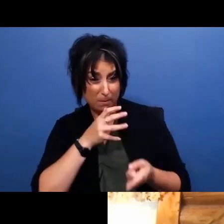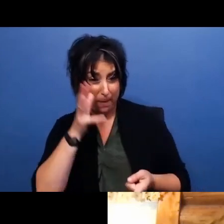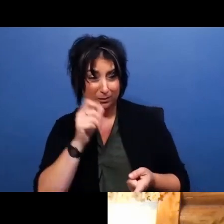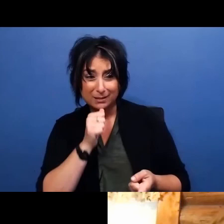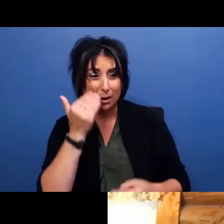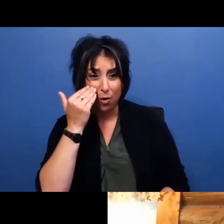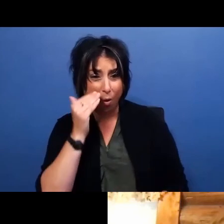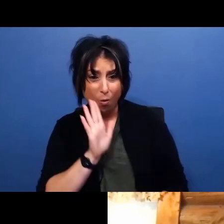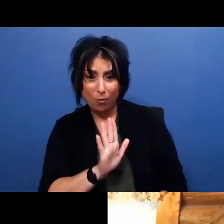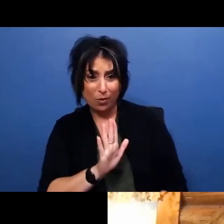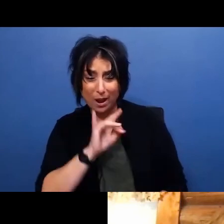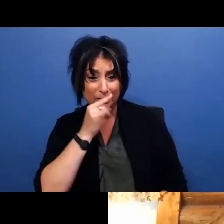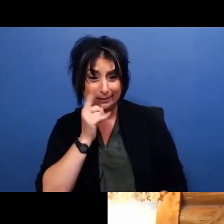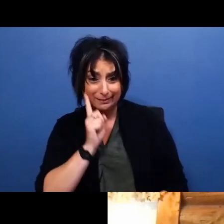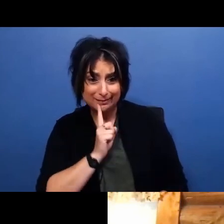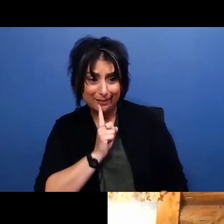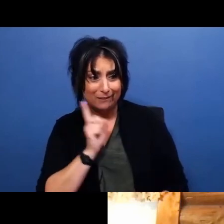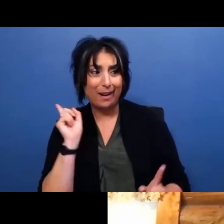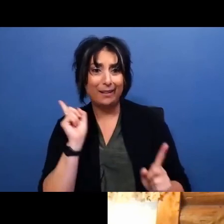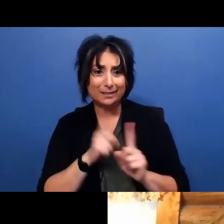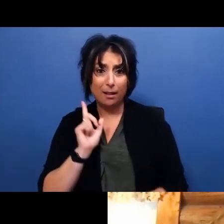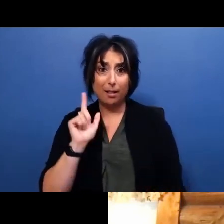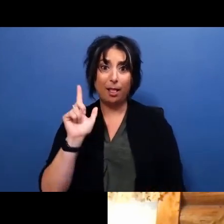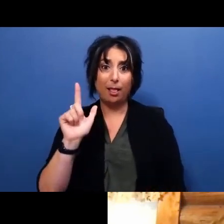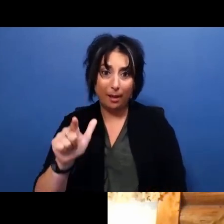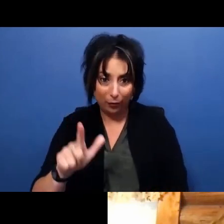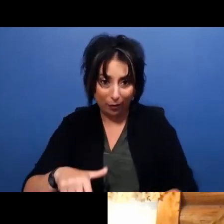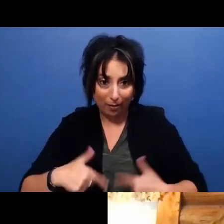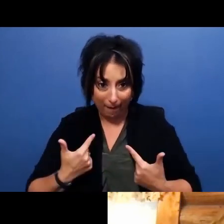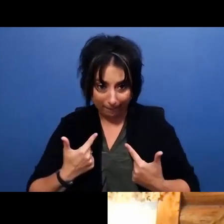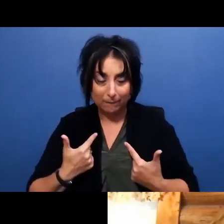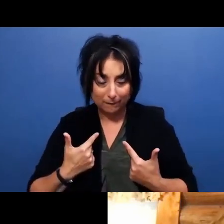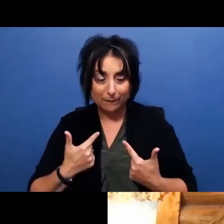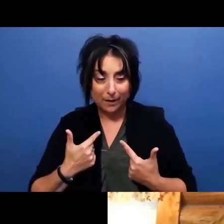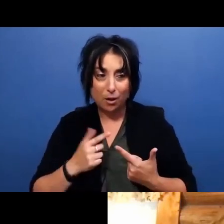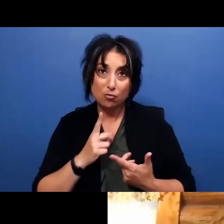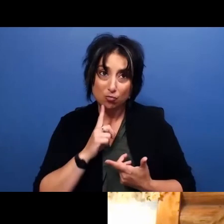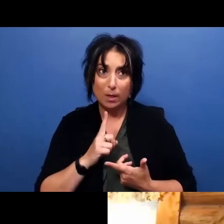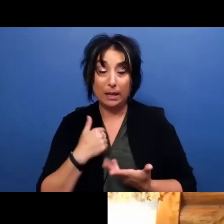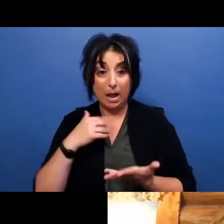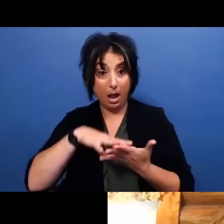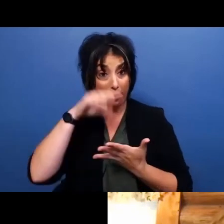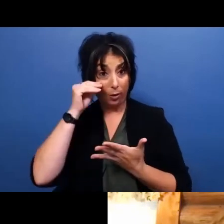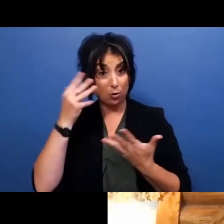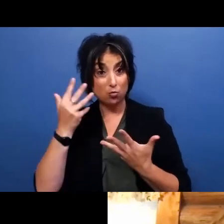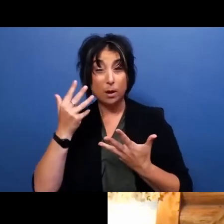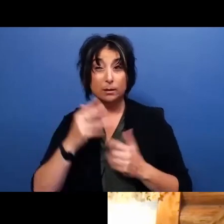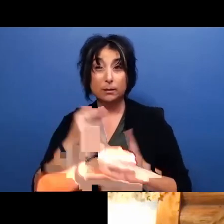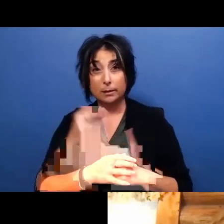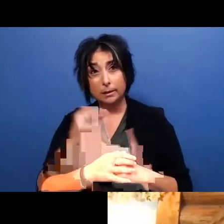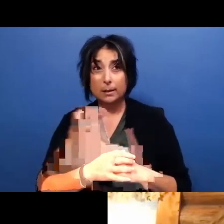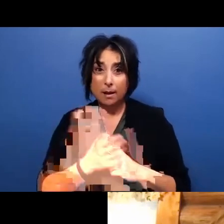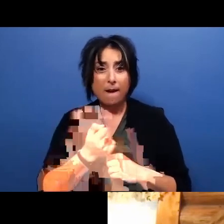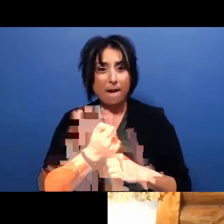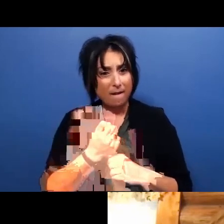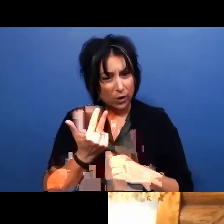of the big takeaways or impacts is I think there's a few areas in China that